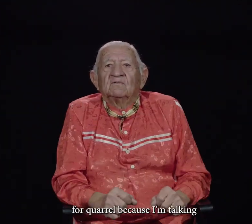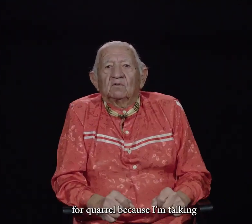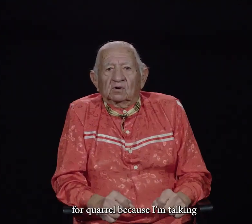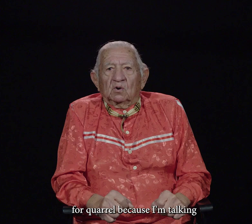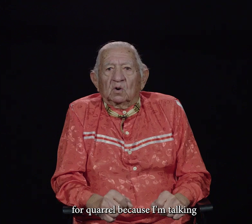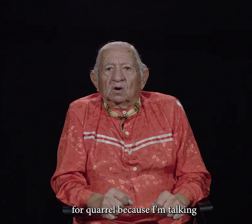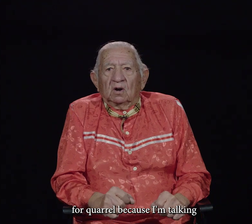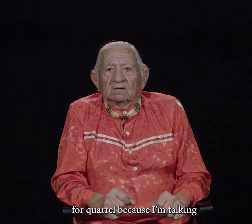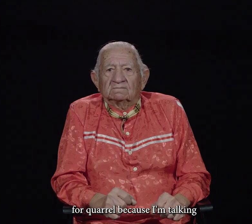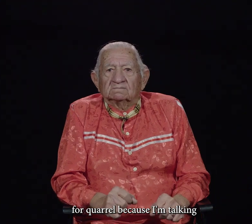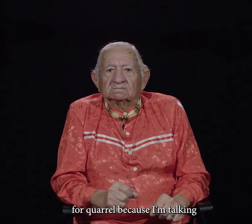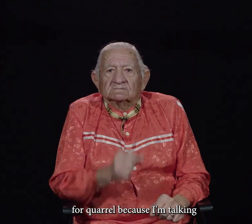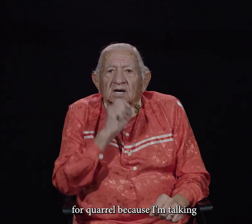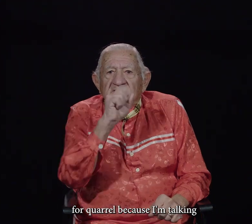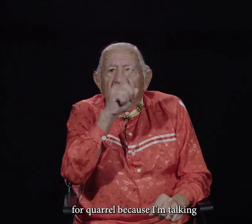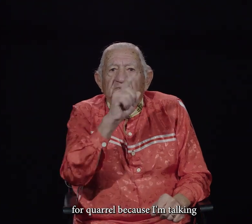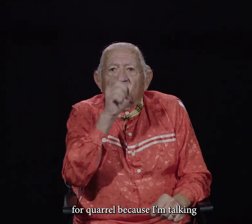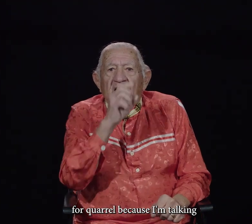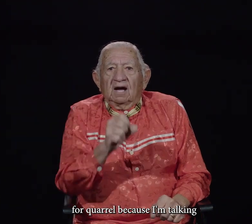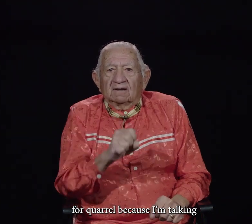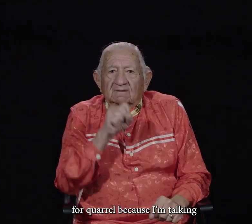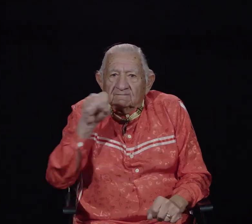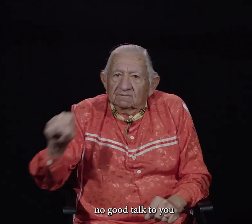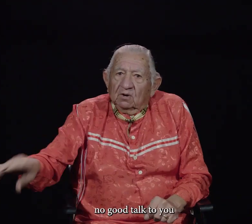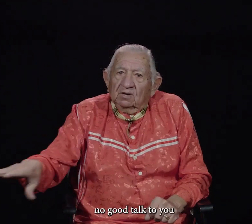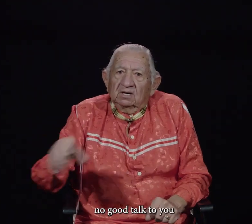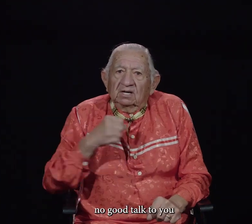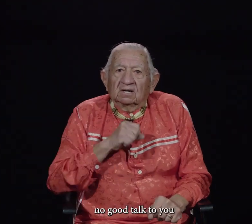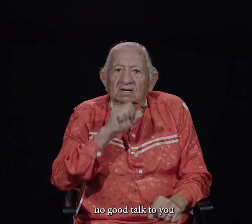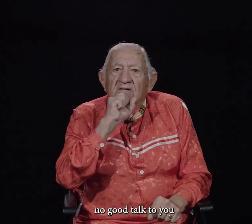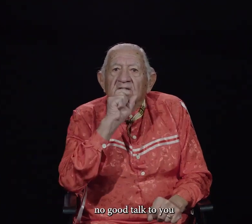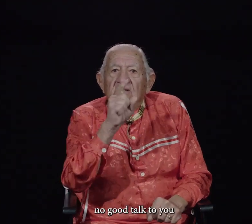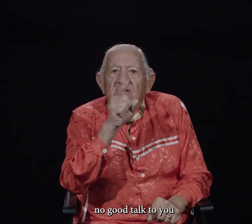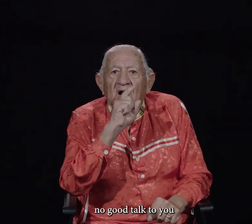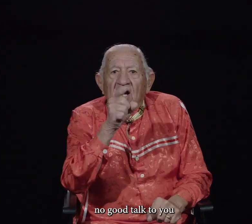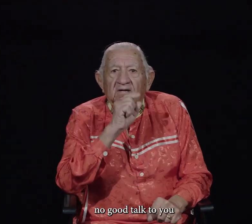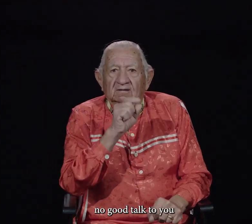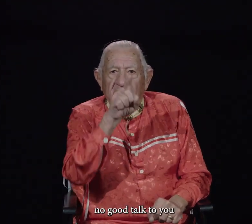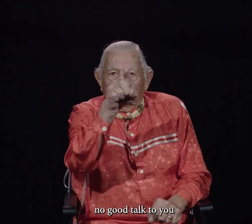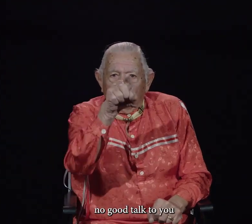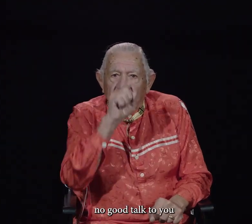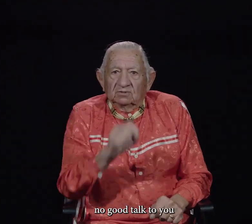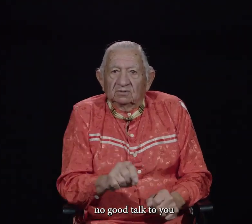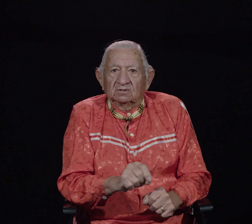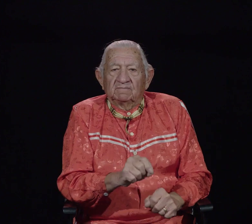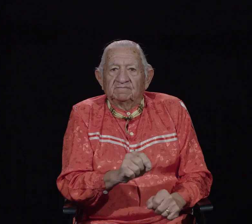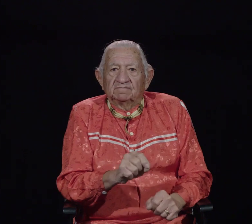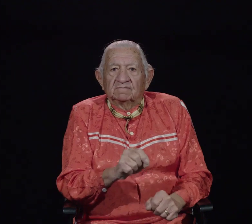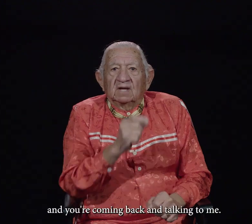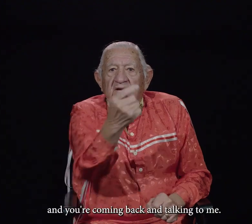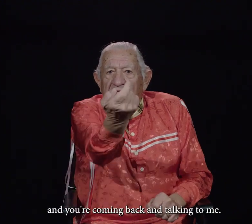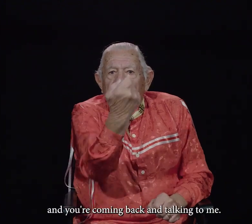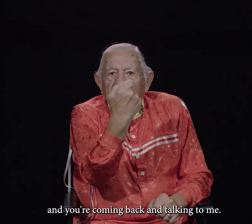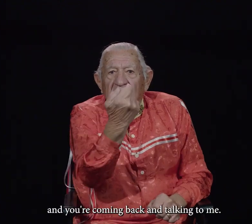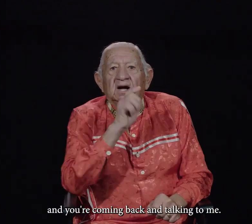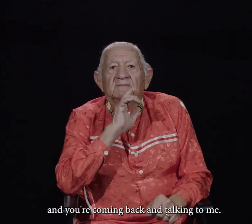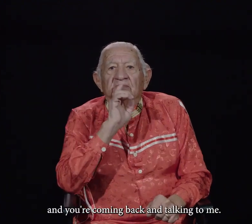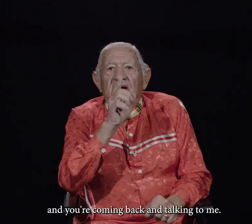for quarrel, because I'm talking no good talk to you, and you're coming back